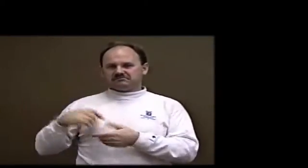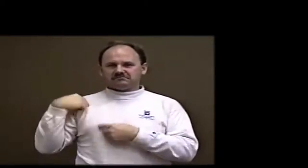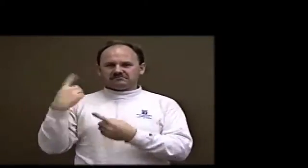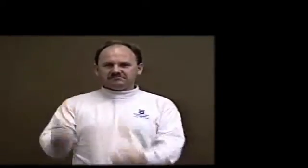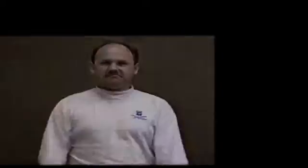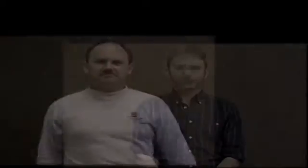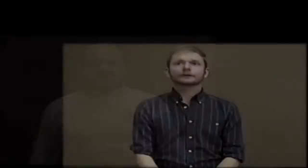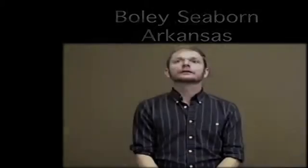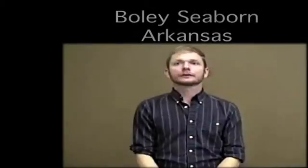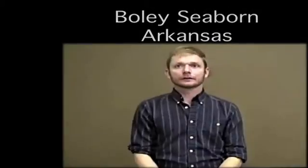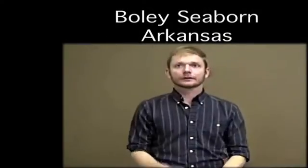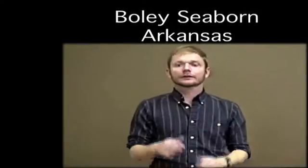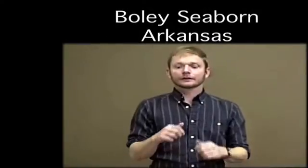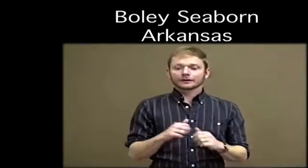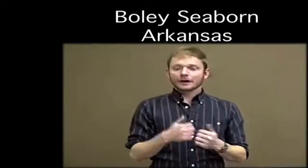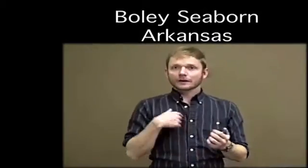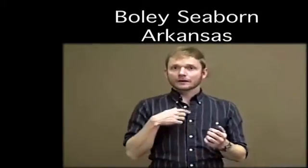language.